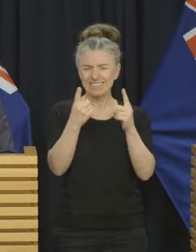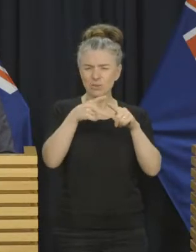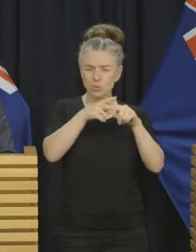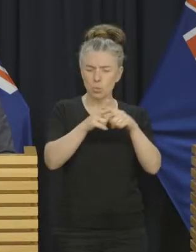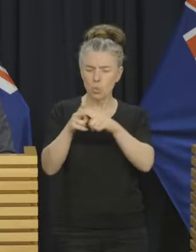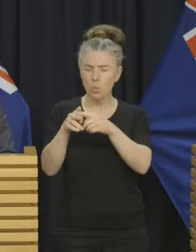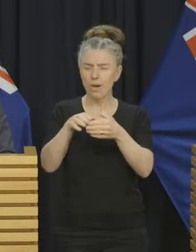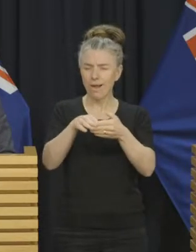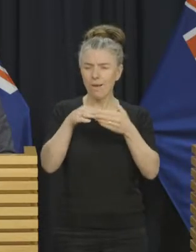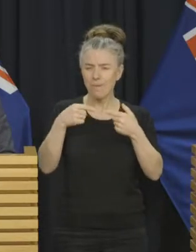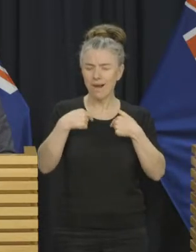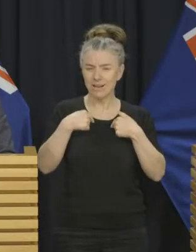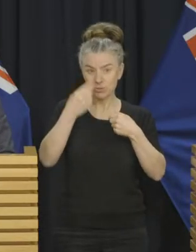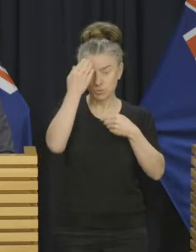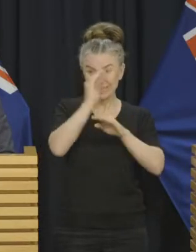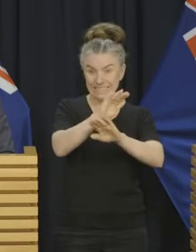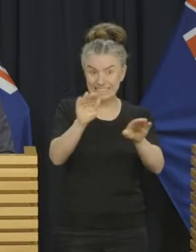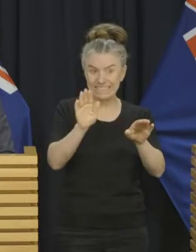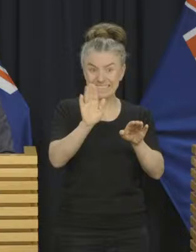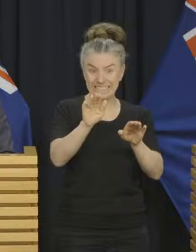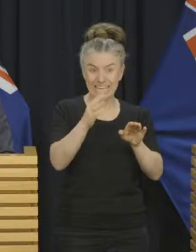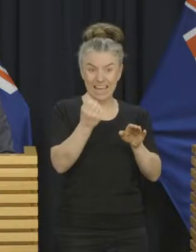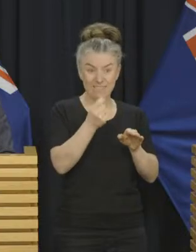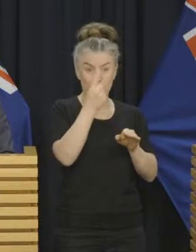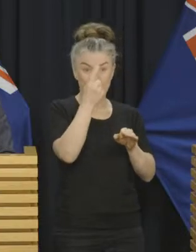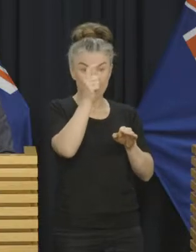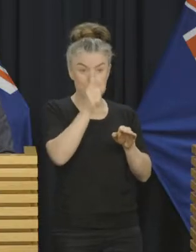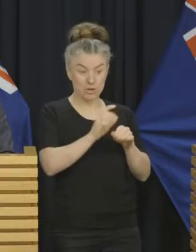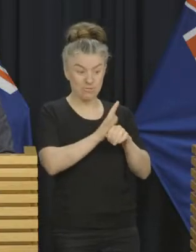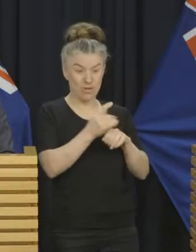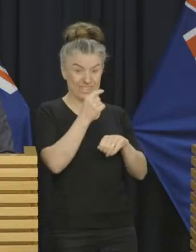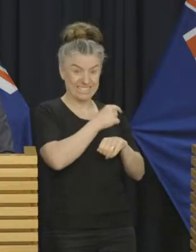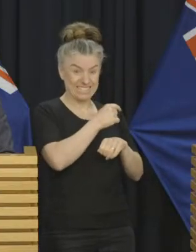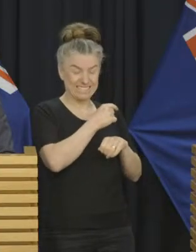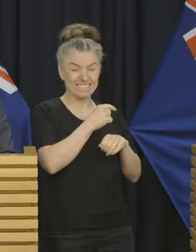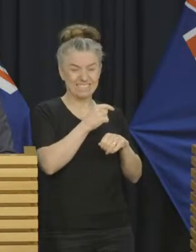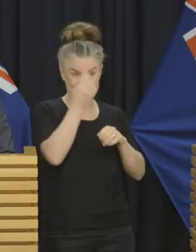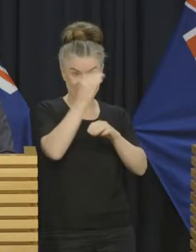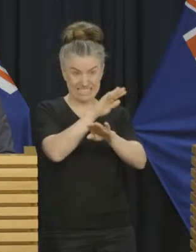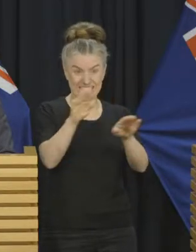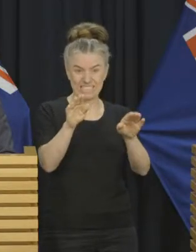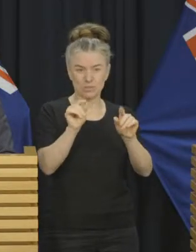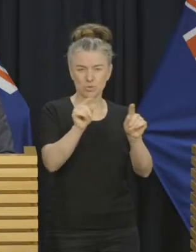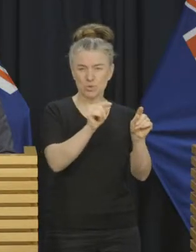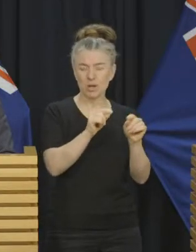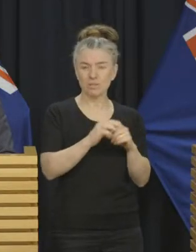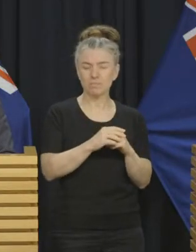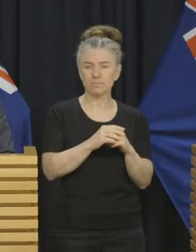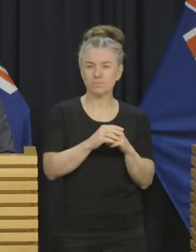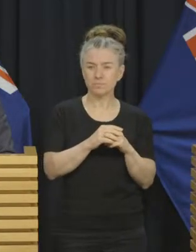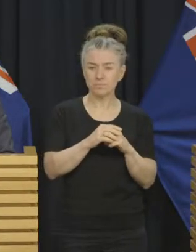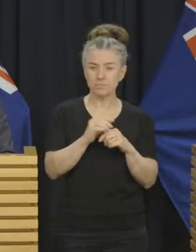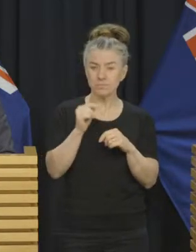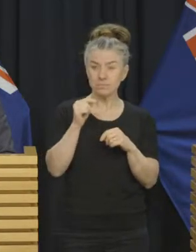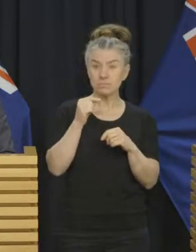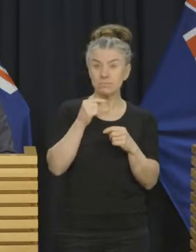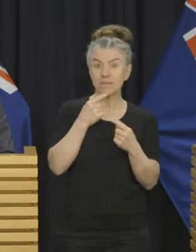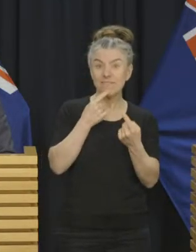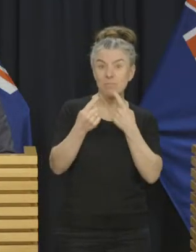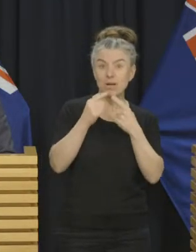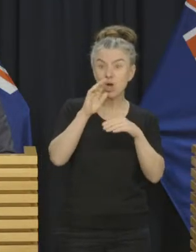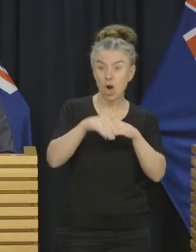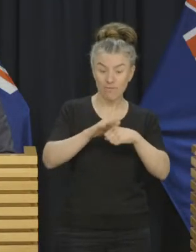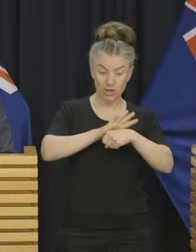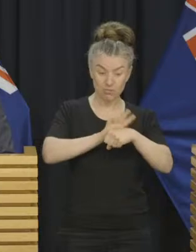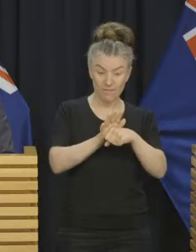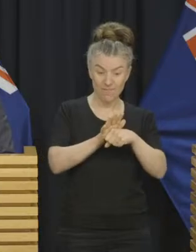in terms of us informing people. I don't have any information about whether it was considered to use the COVID Tracer app to push